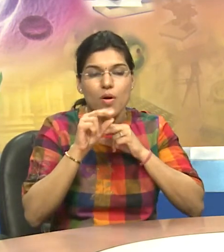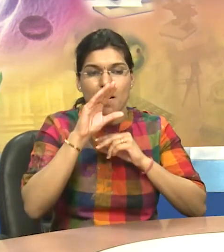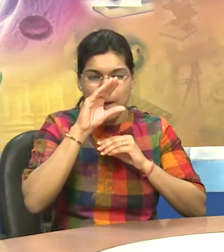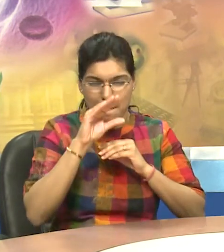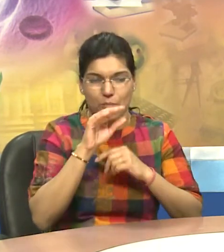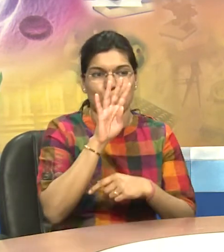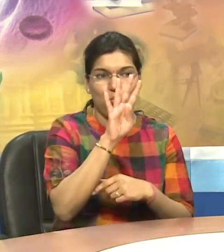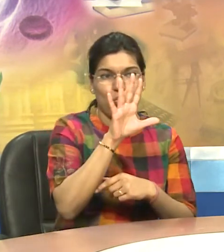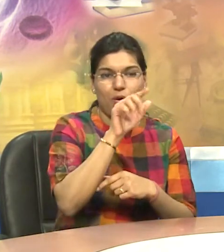ears.